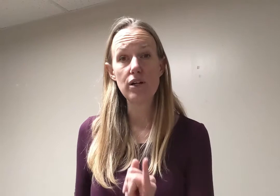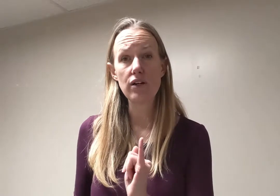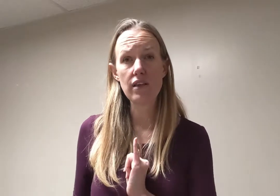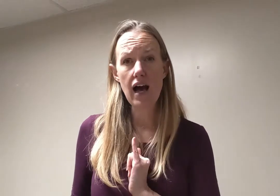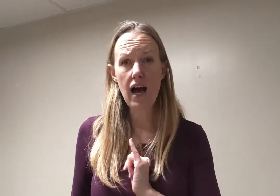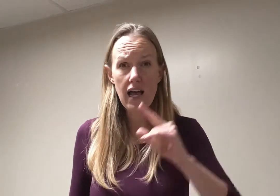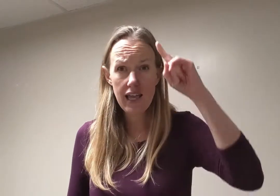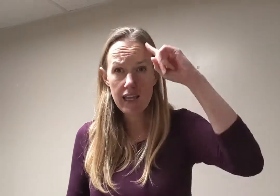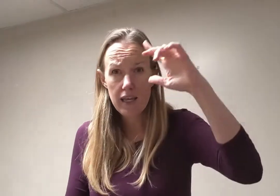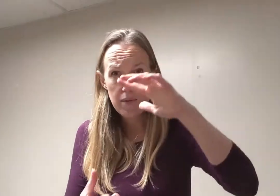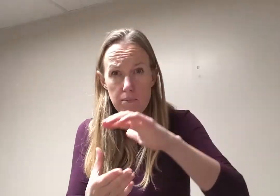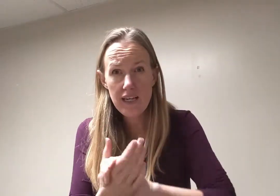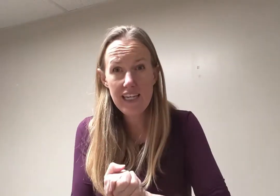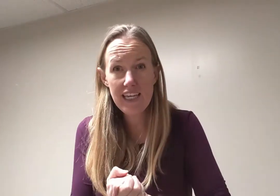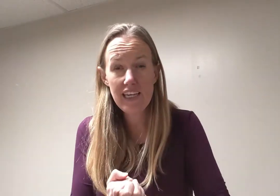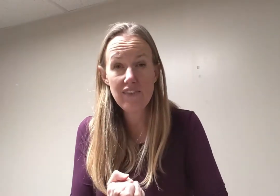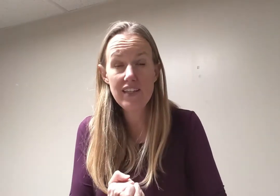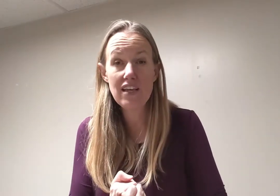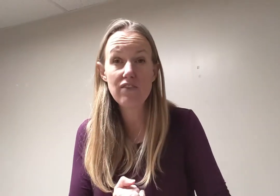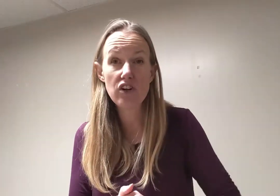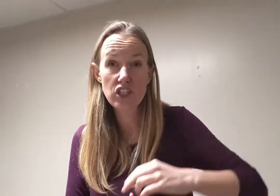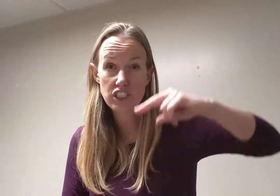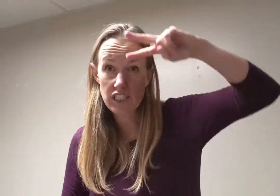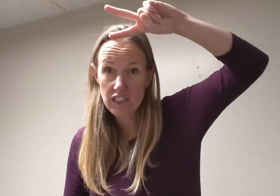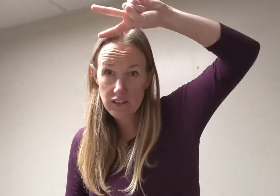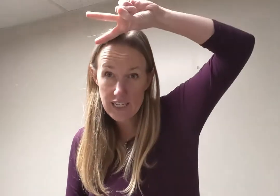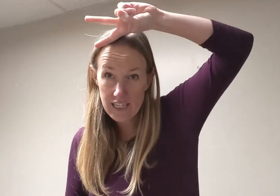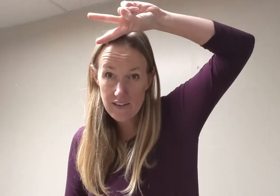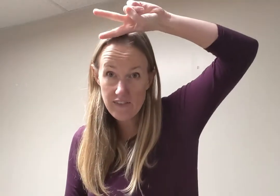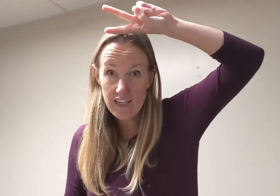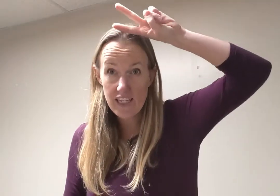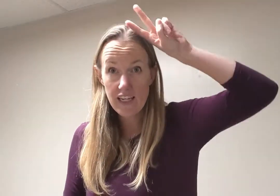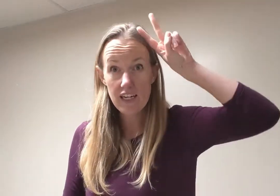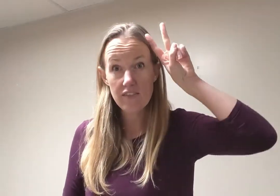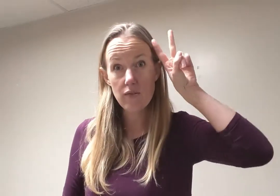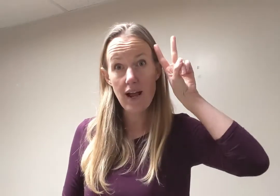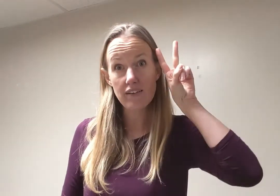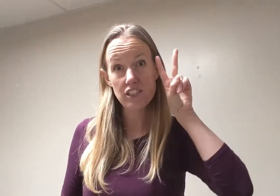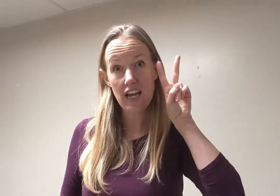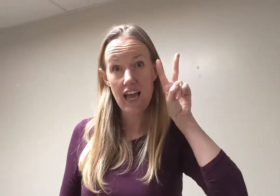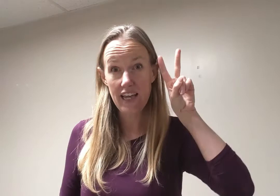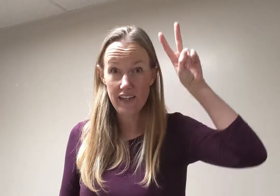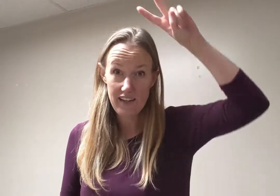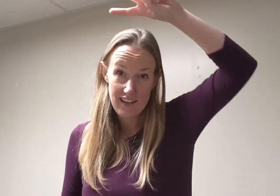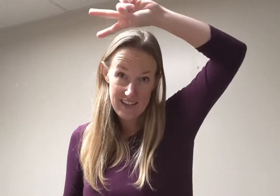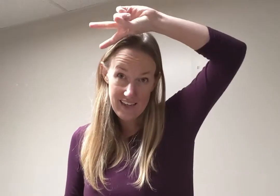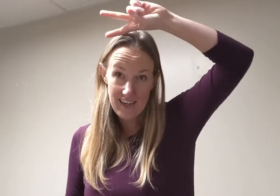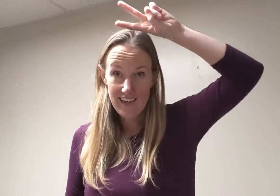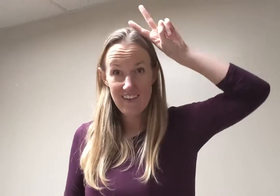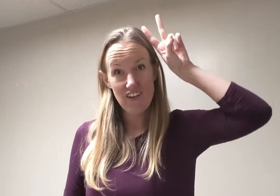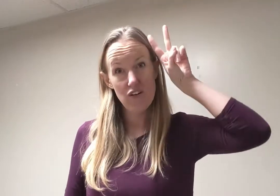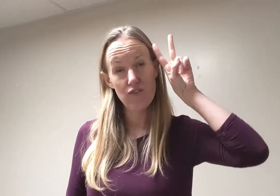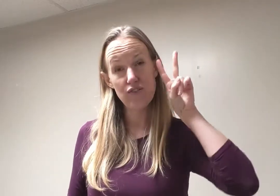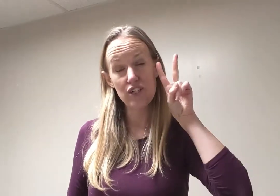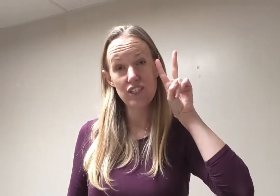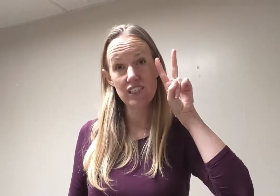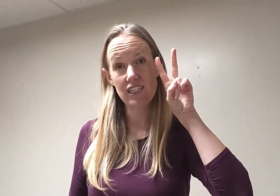birth. I believe, and then virgin, you're taking a V kind of around your head. Okay, a virgin, and